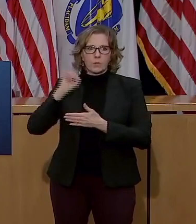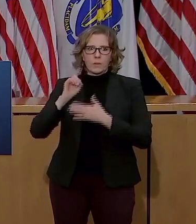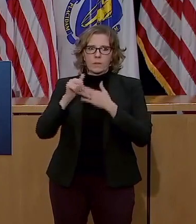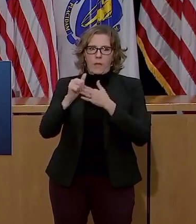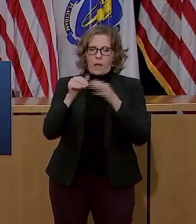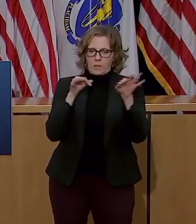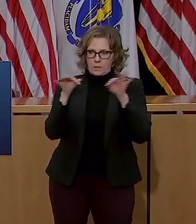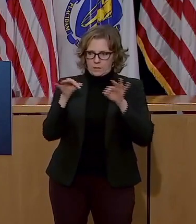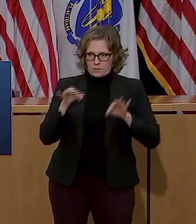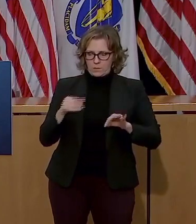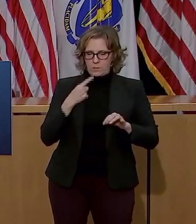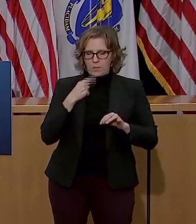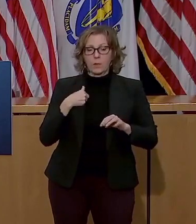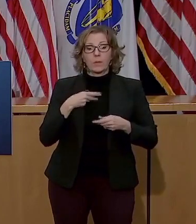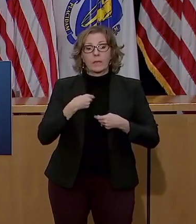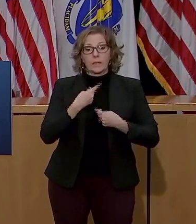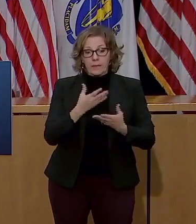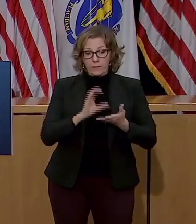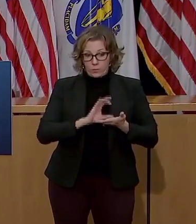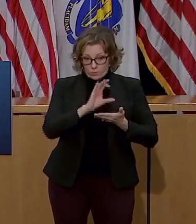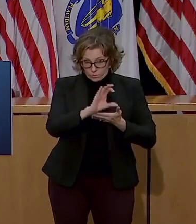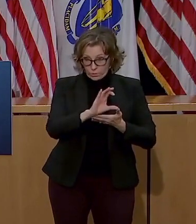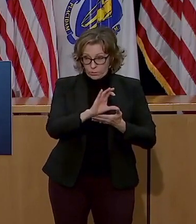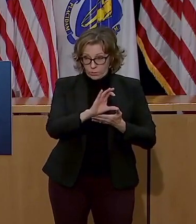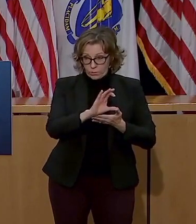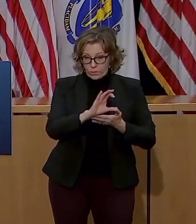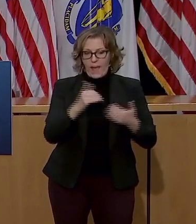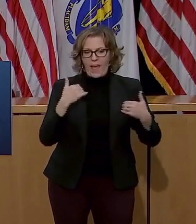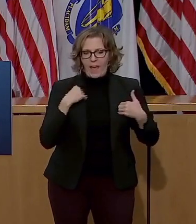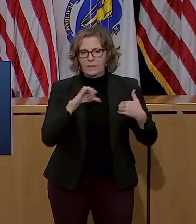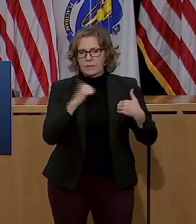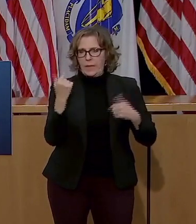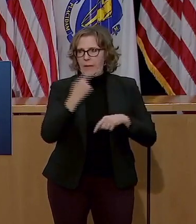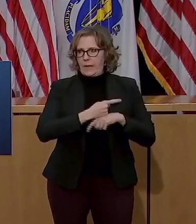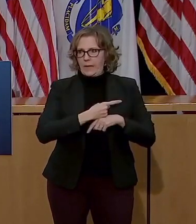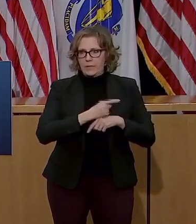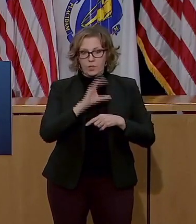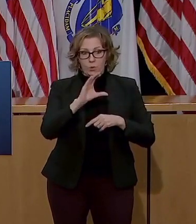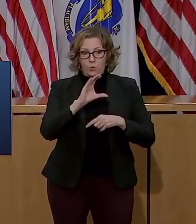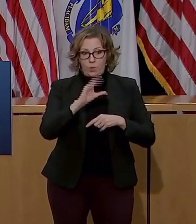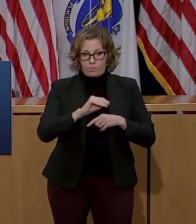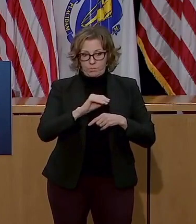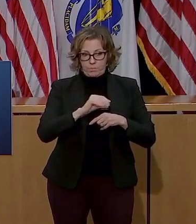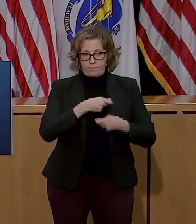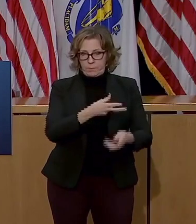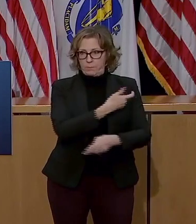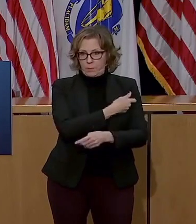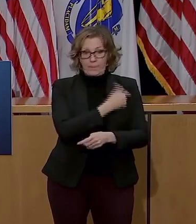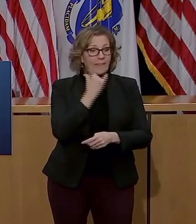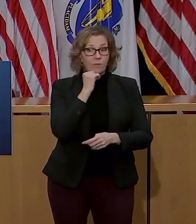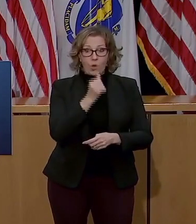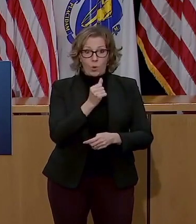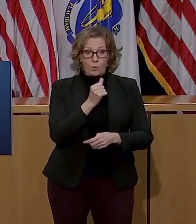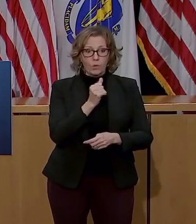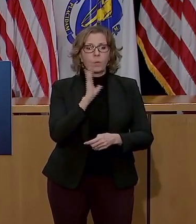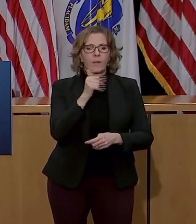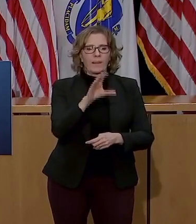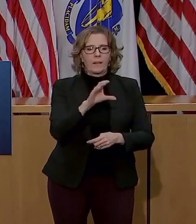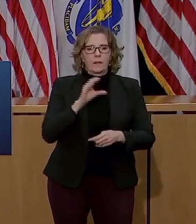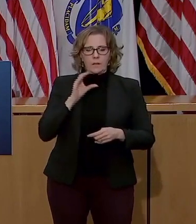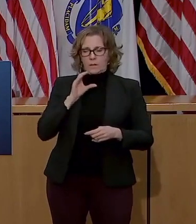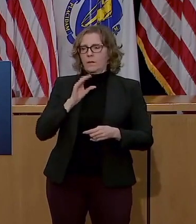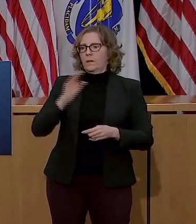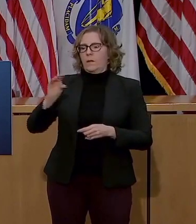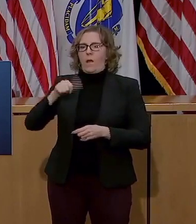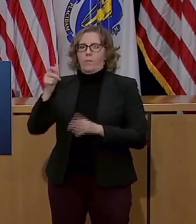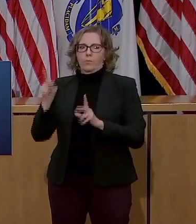have 10 days from the time you receive to administer. And if you don't, then we will redistribute. Now, the one thing I'd say